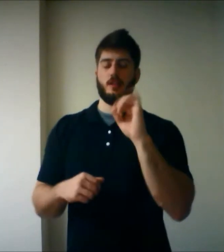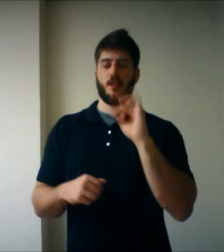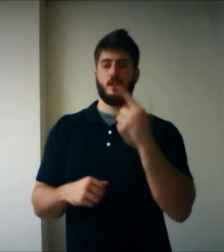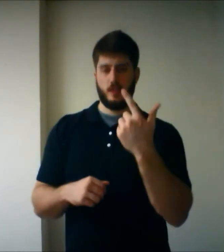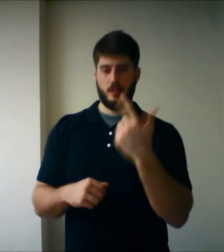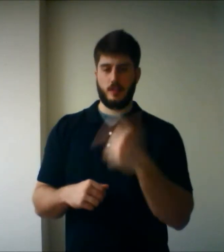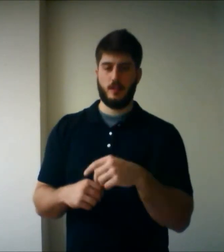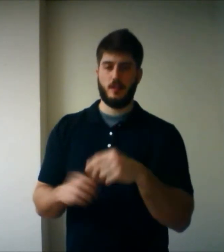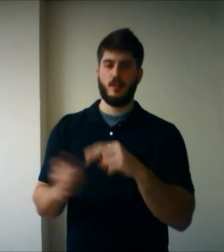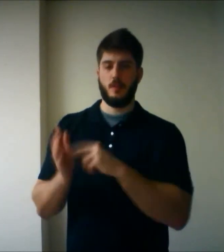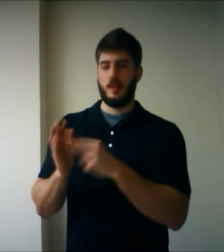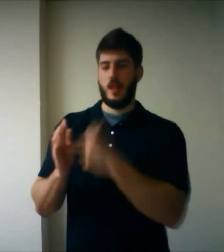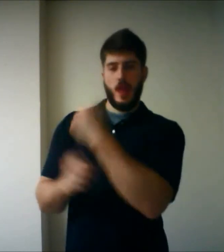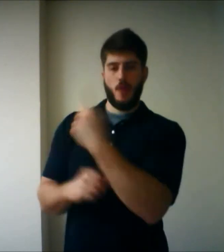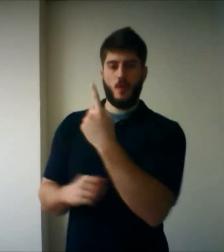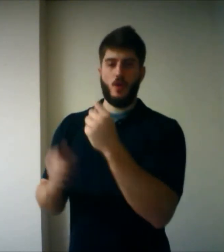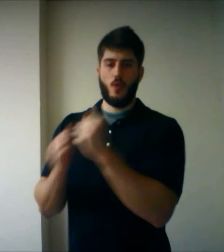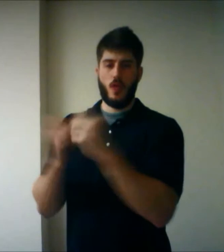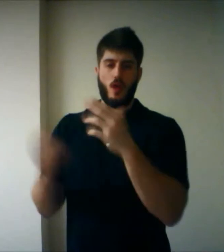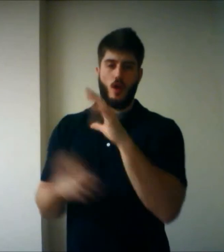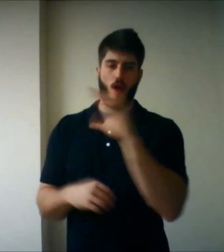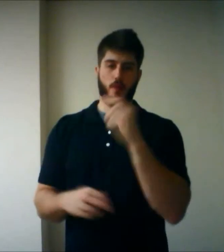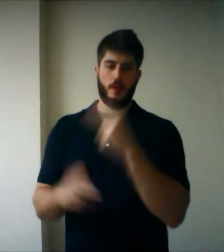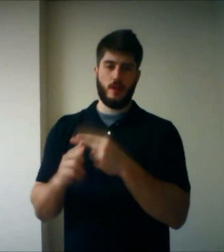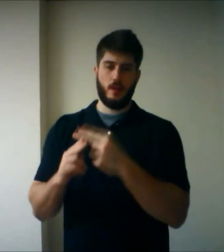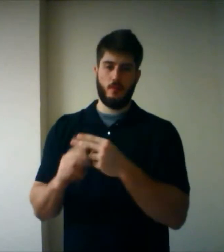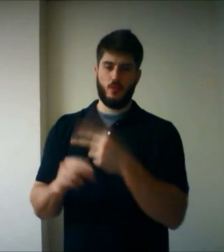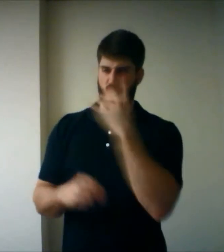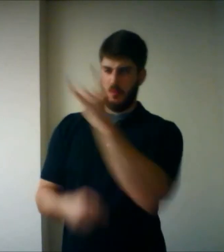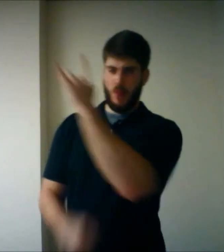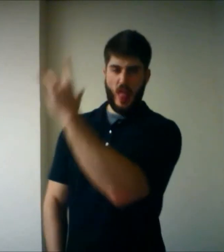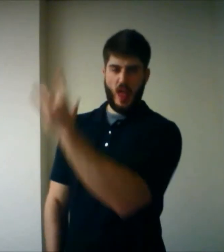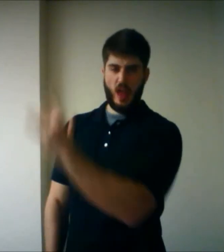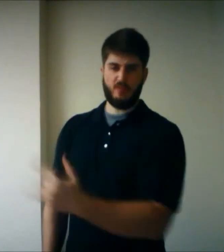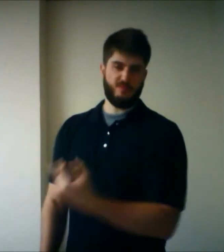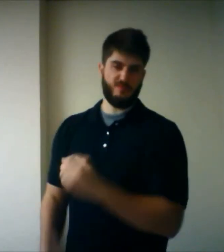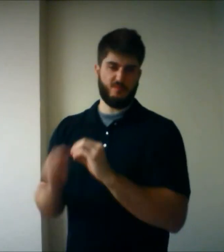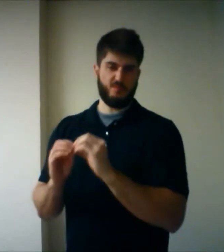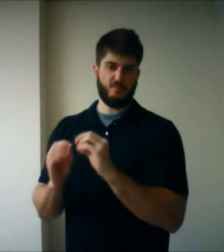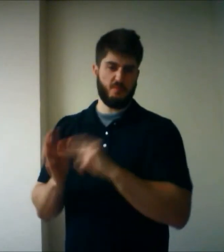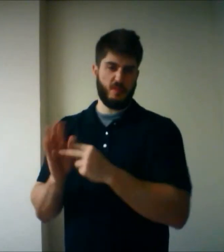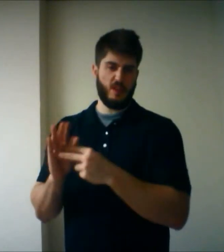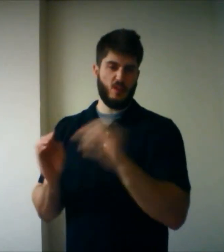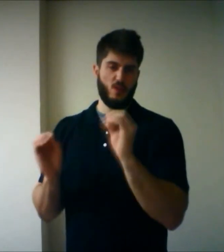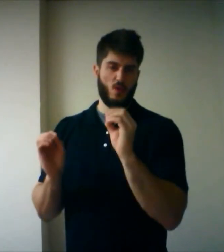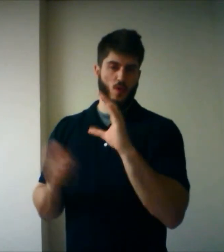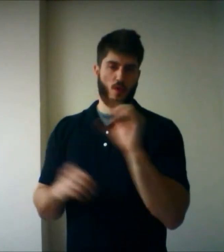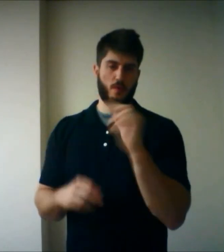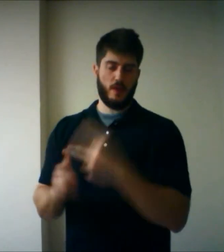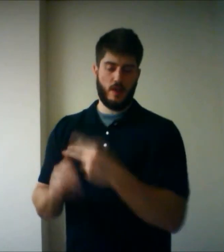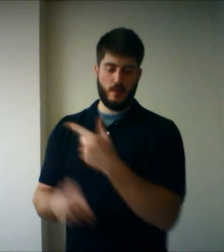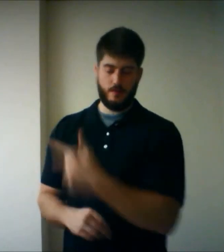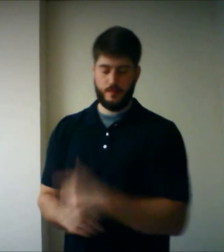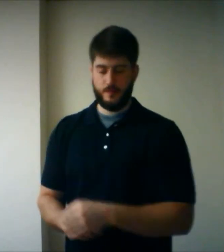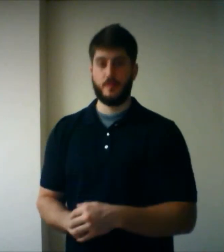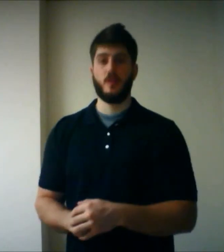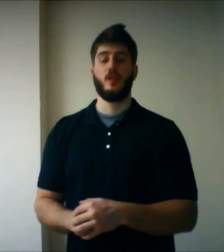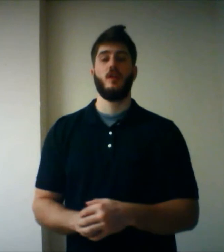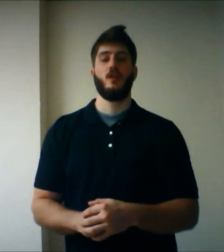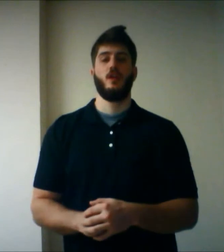without a company name. So that's the people where it's blank. And within that company, i.e. no company, the names